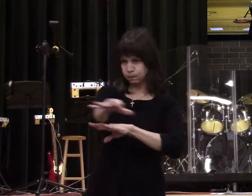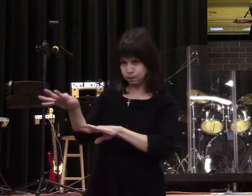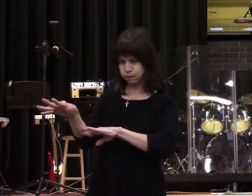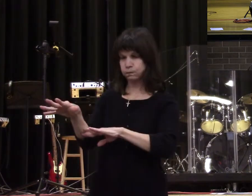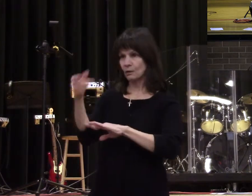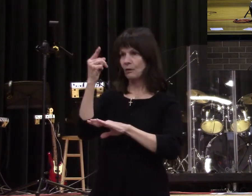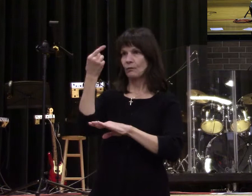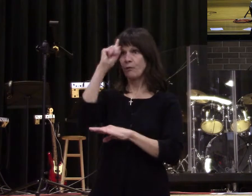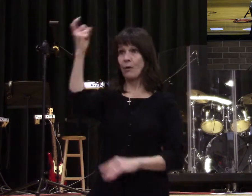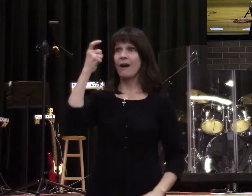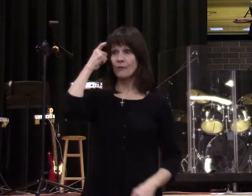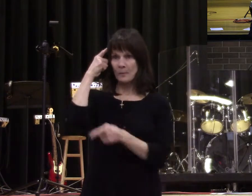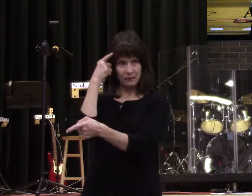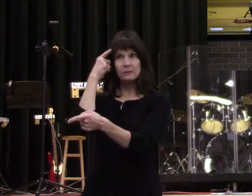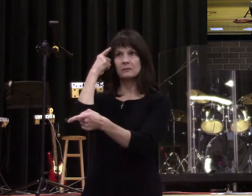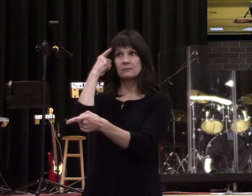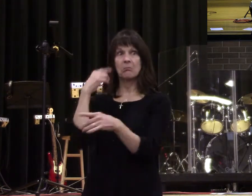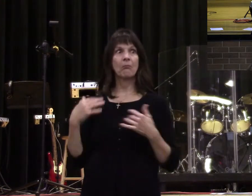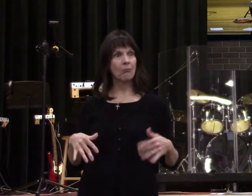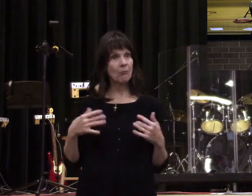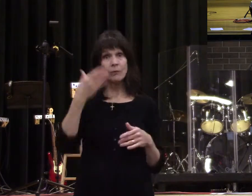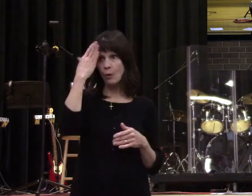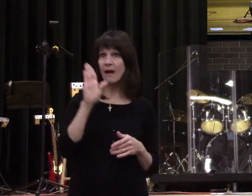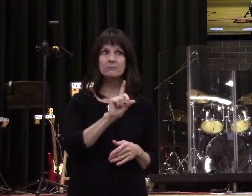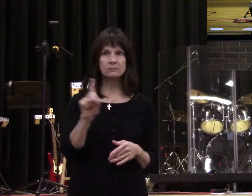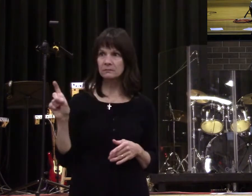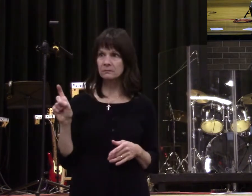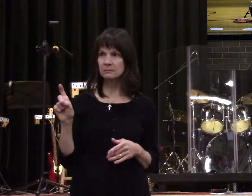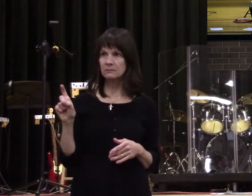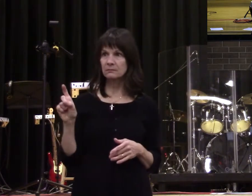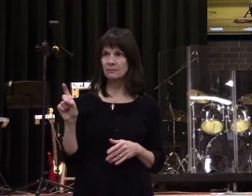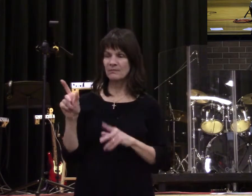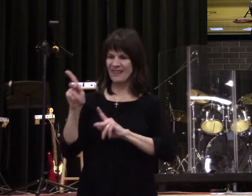right. Do you know that these strong, mighty,